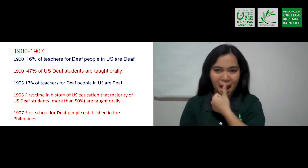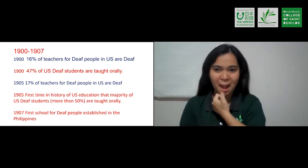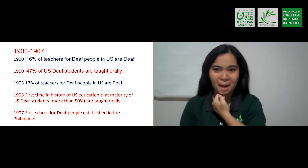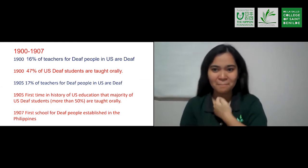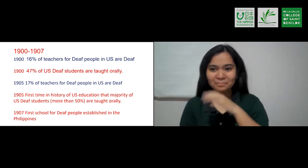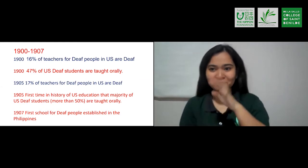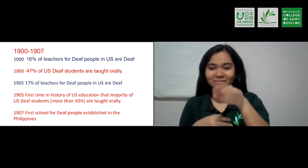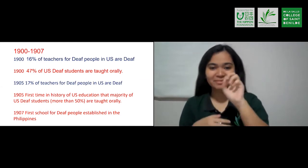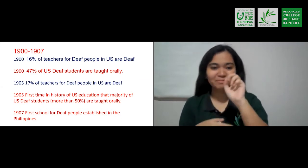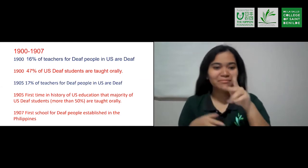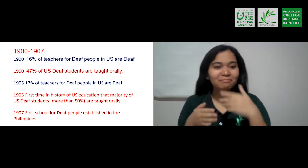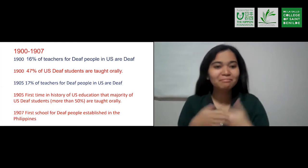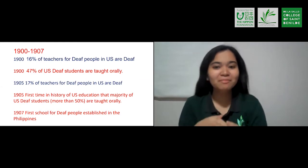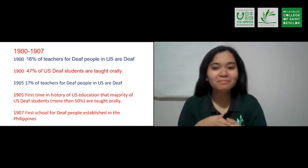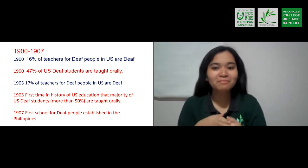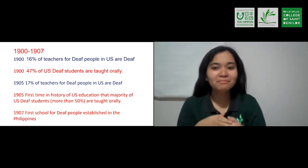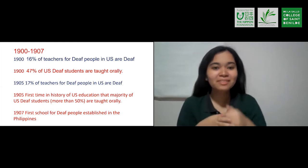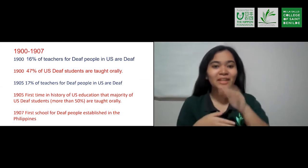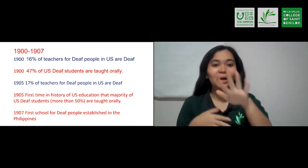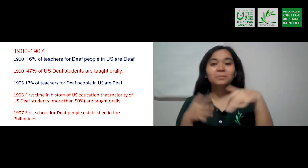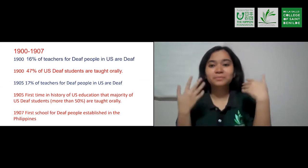All right. So,